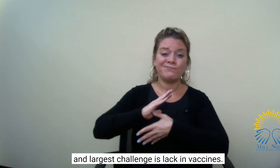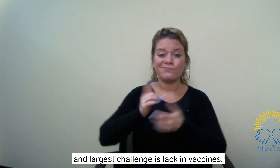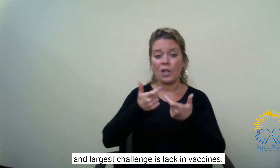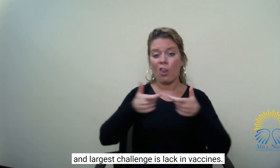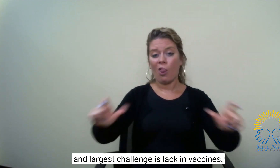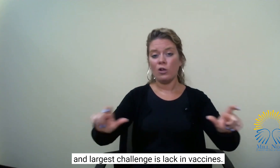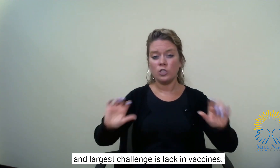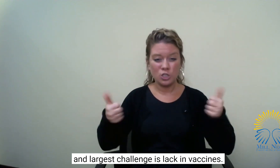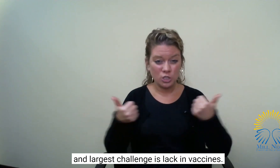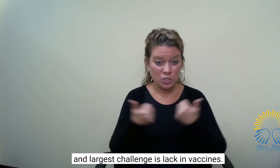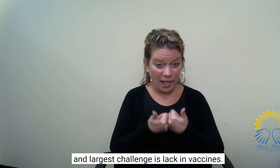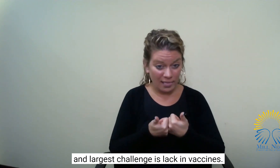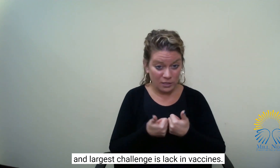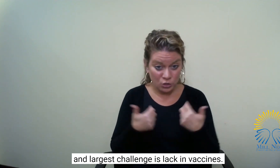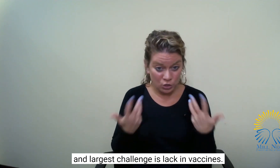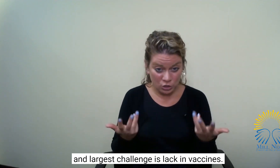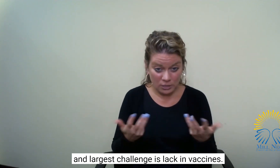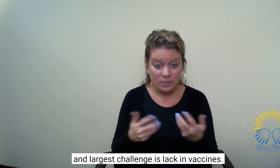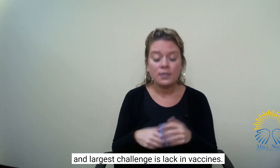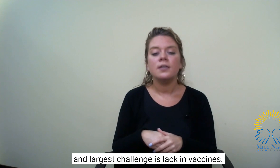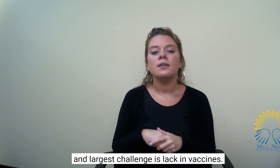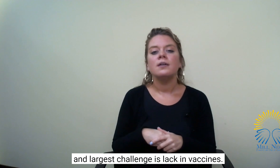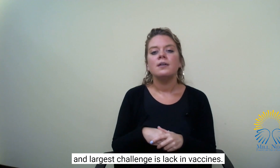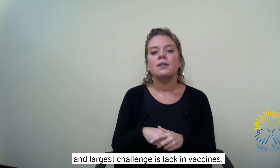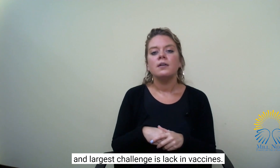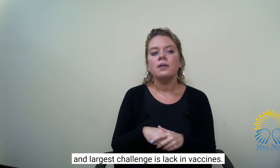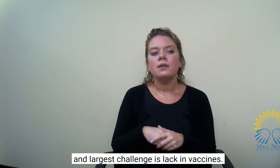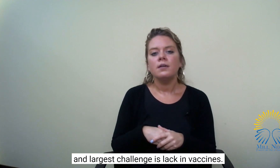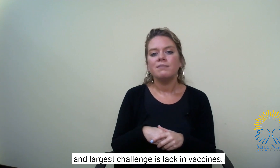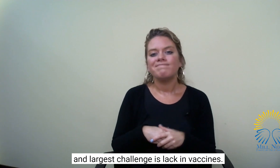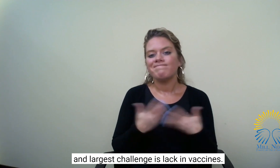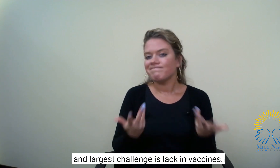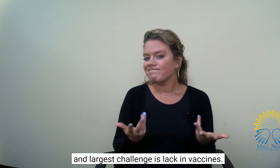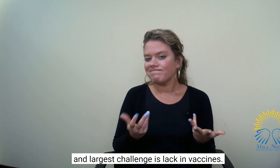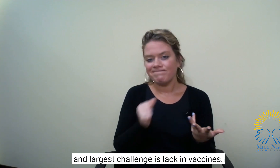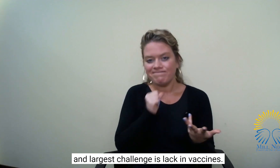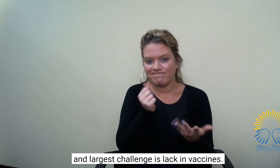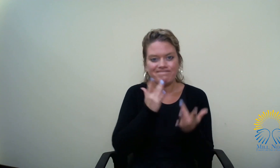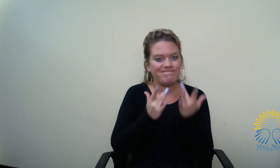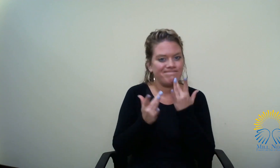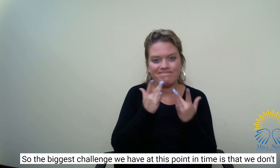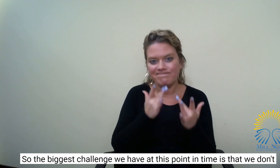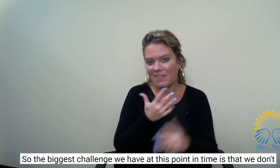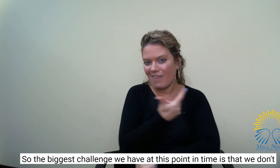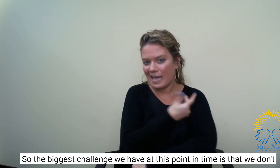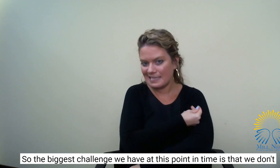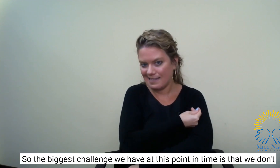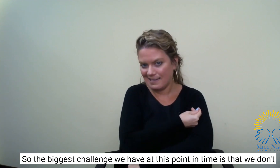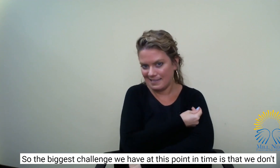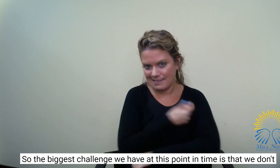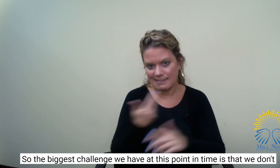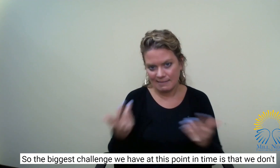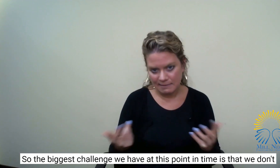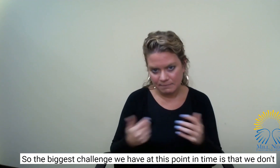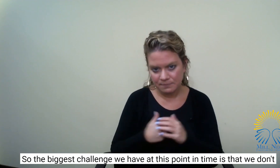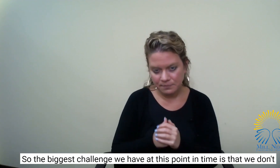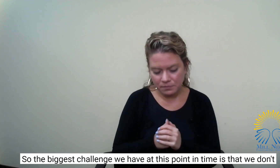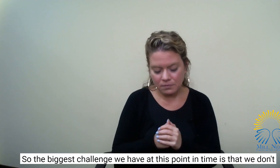is lack in vaccines. So the biggest challenge we have at this point